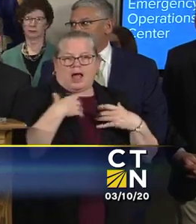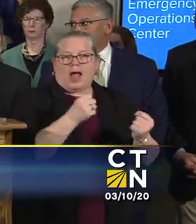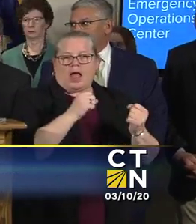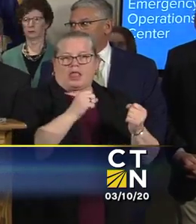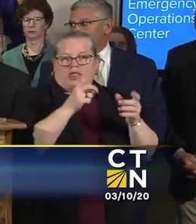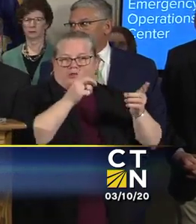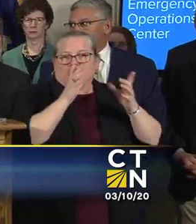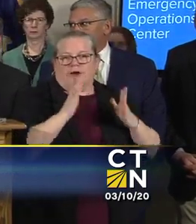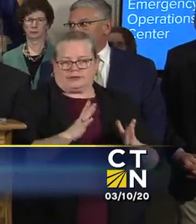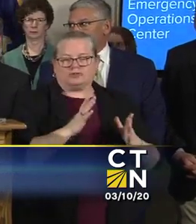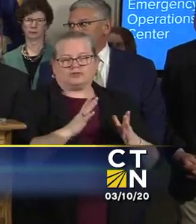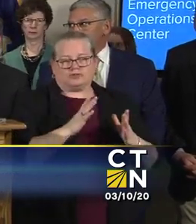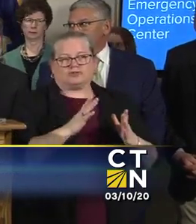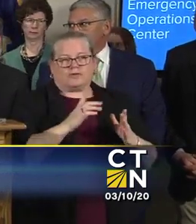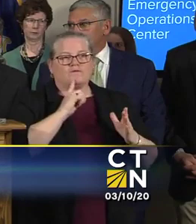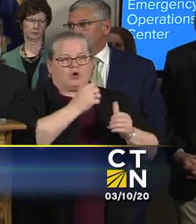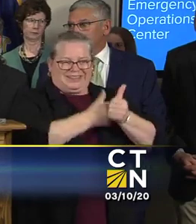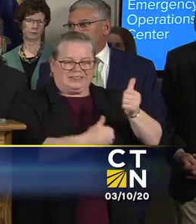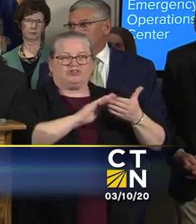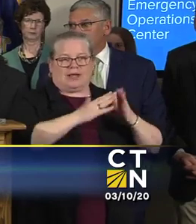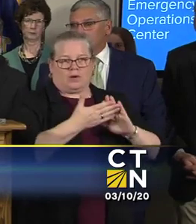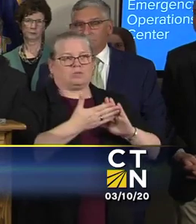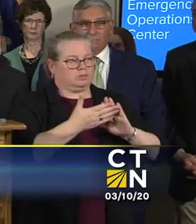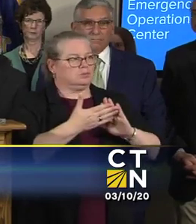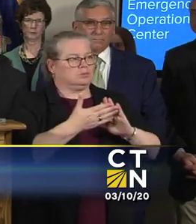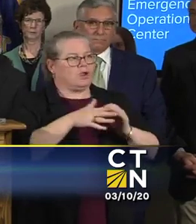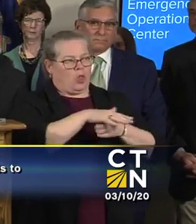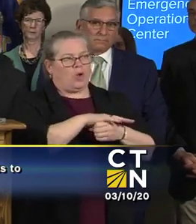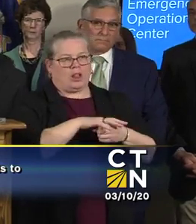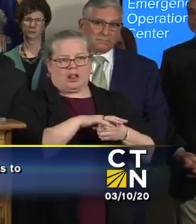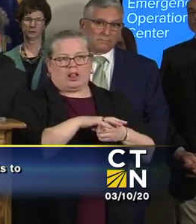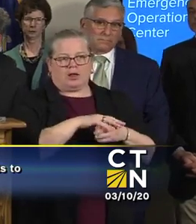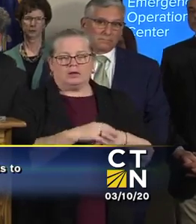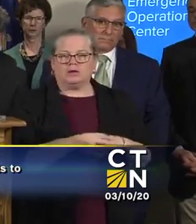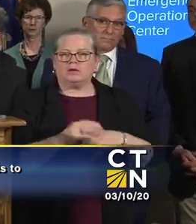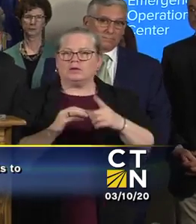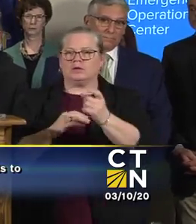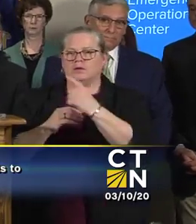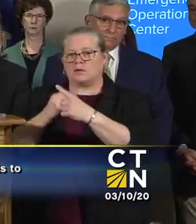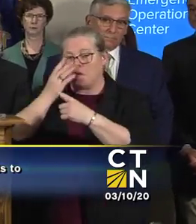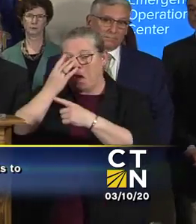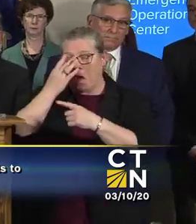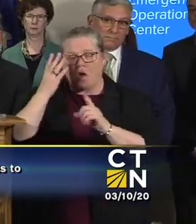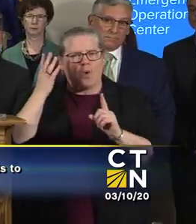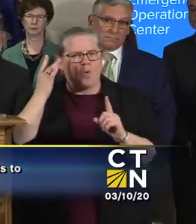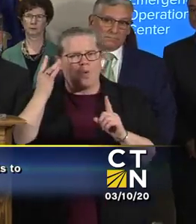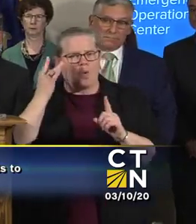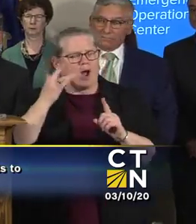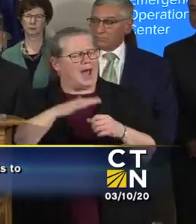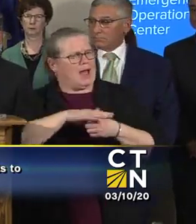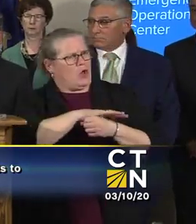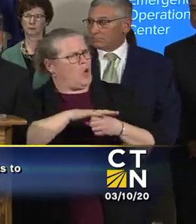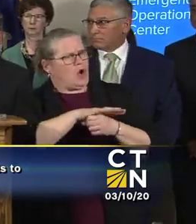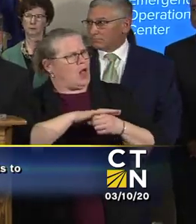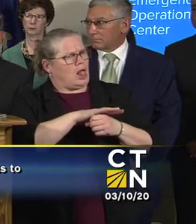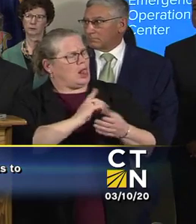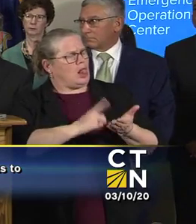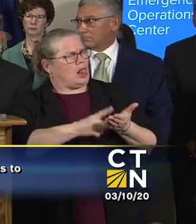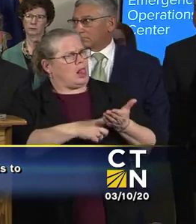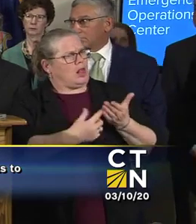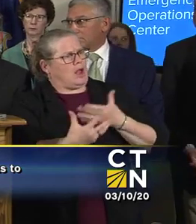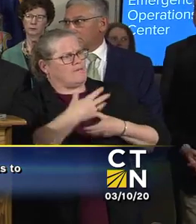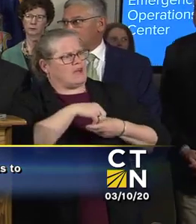and public health authorities locally. And why is that? Why is that advantageous to have that local? Because these are